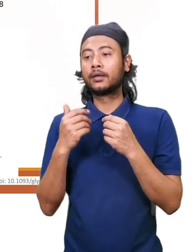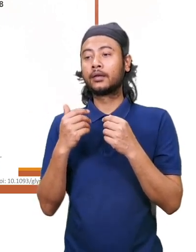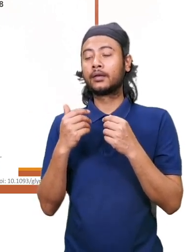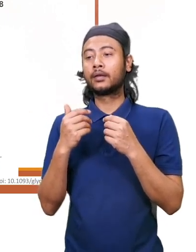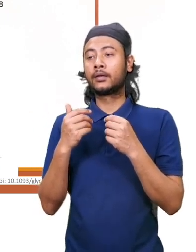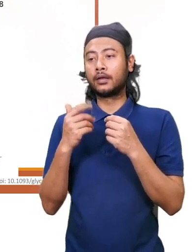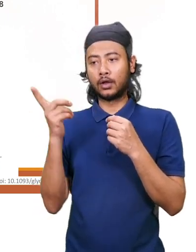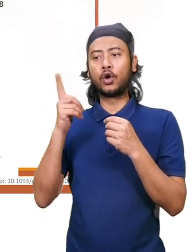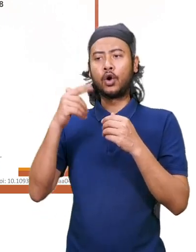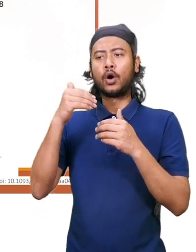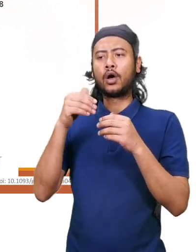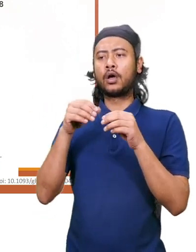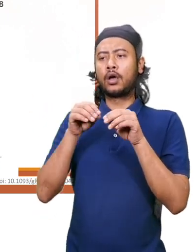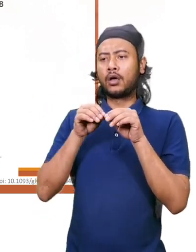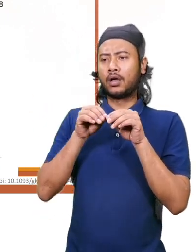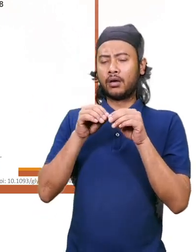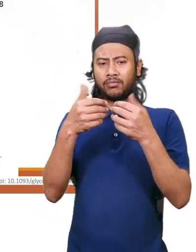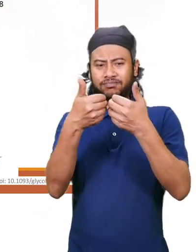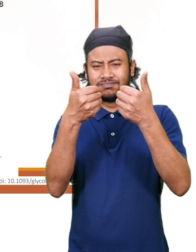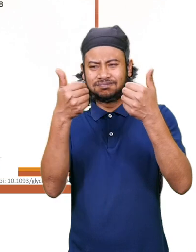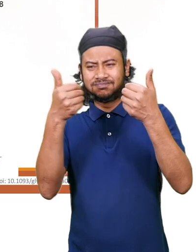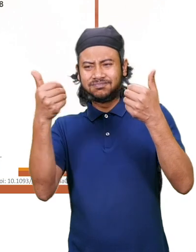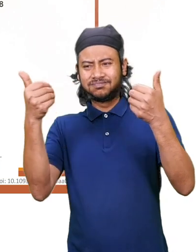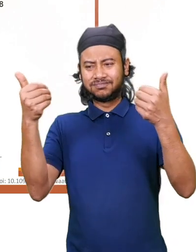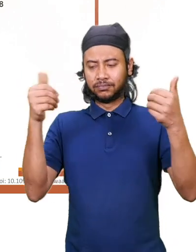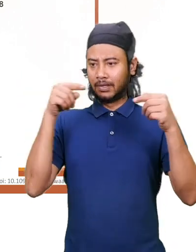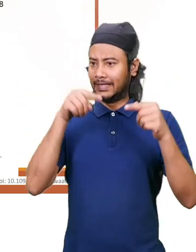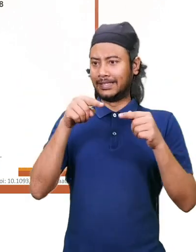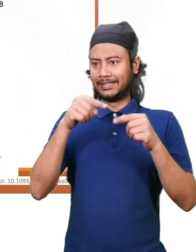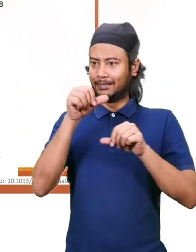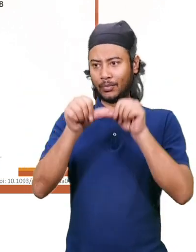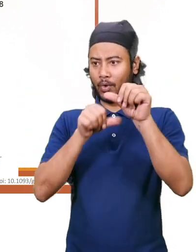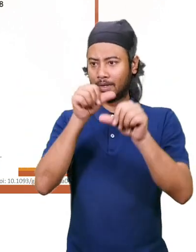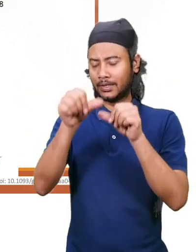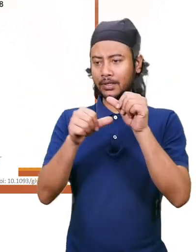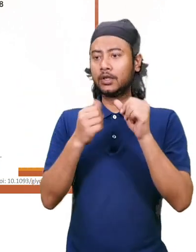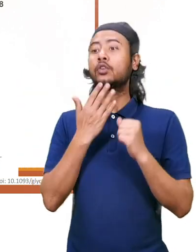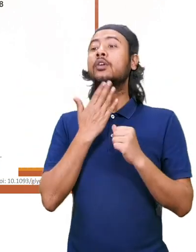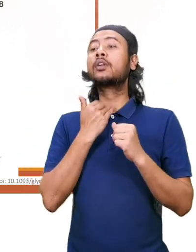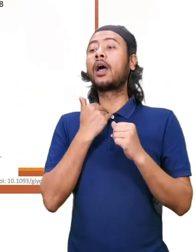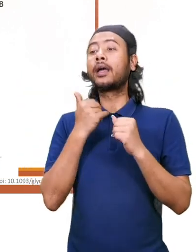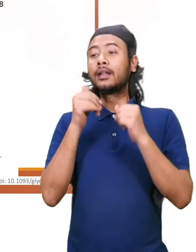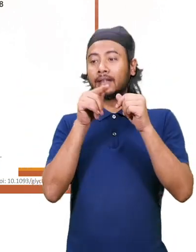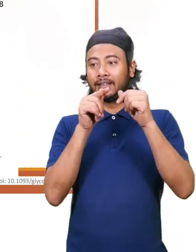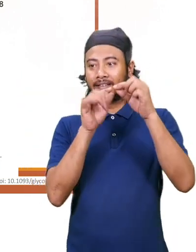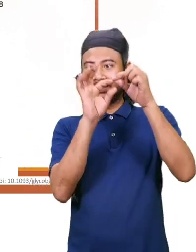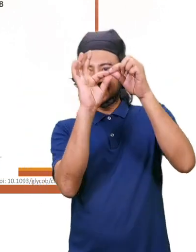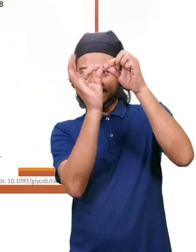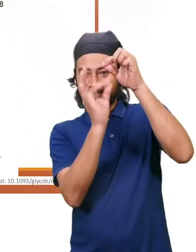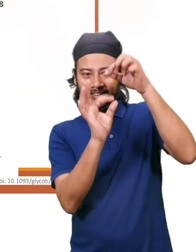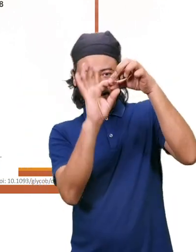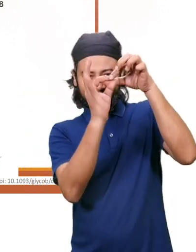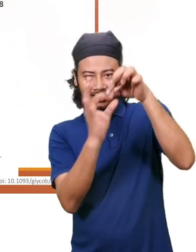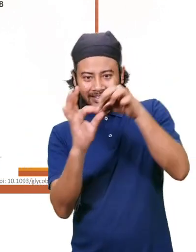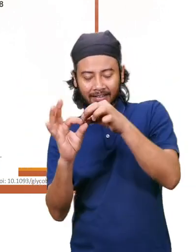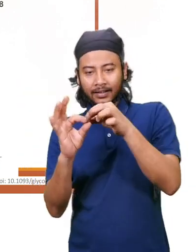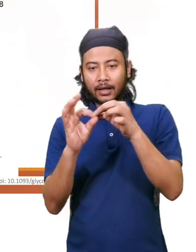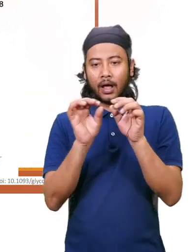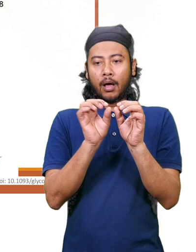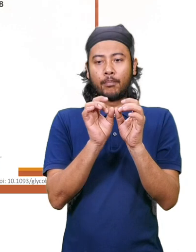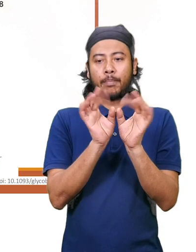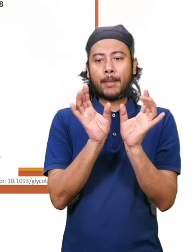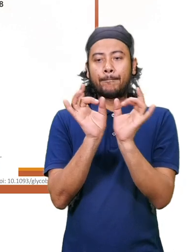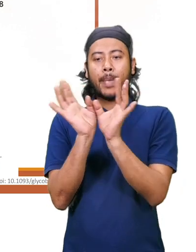is neutral losses. When the fragmentation happens in the mass spectrum,